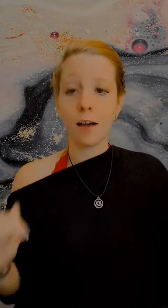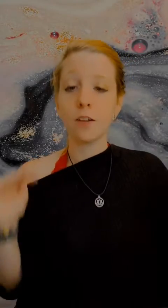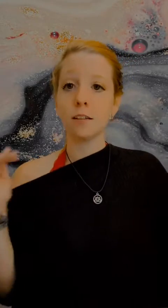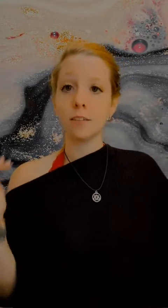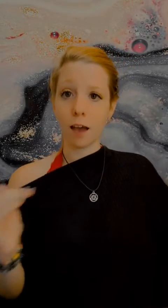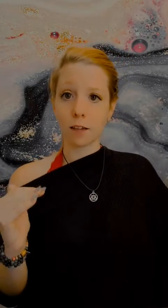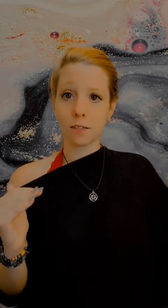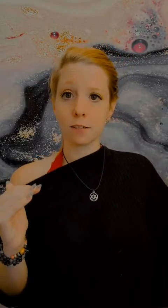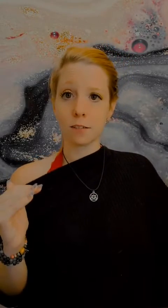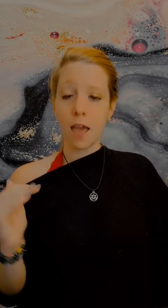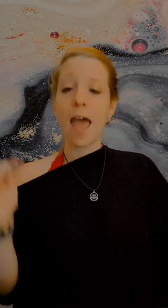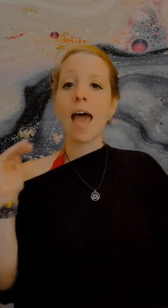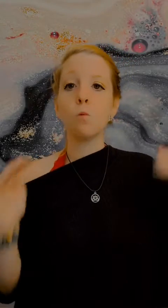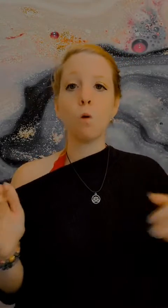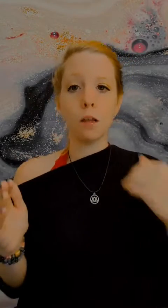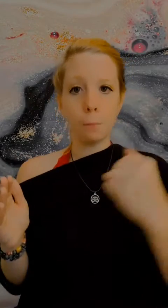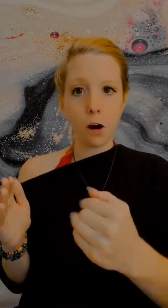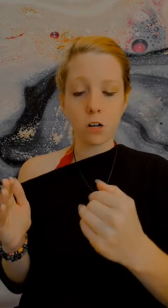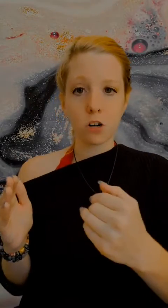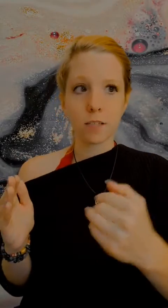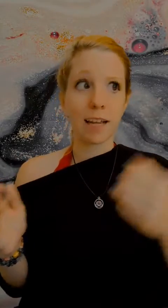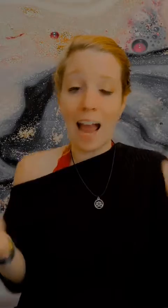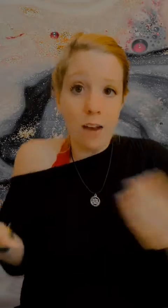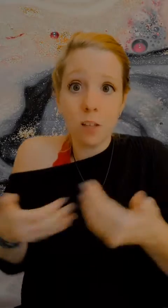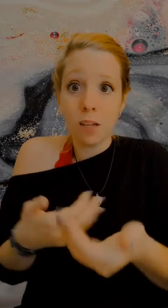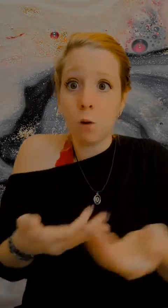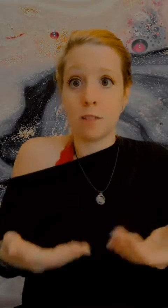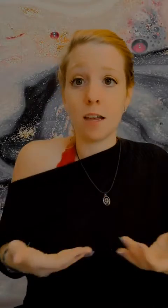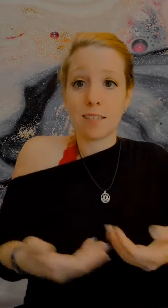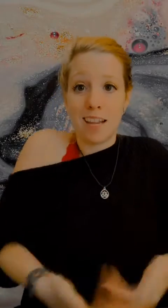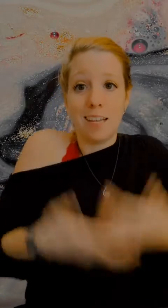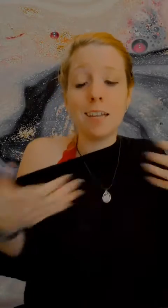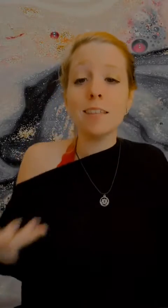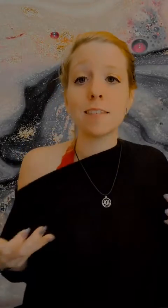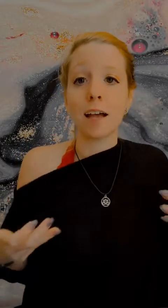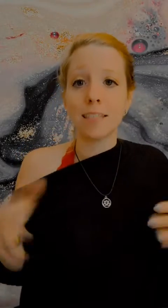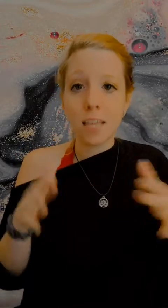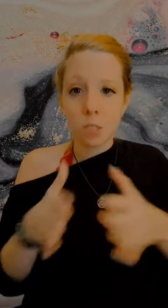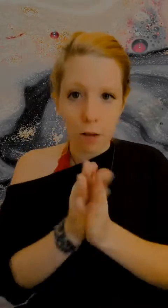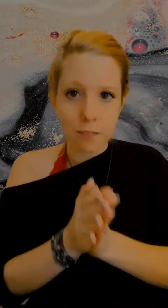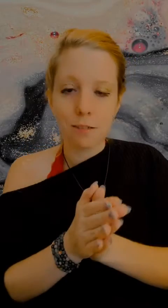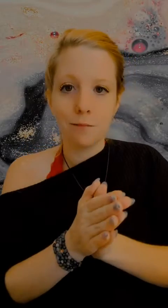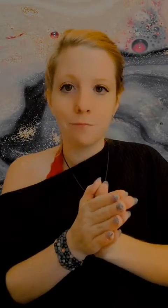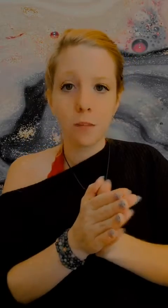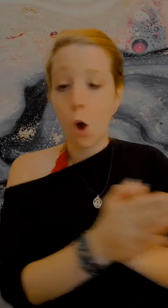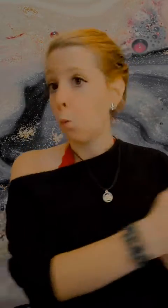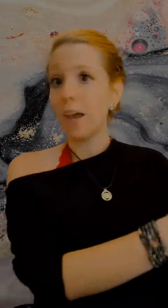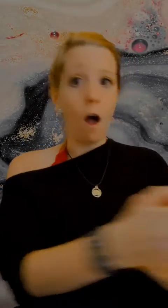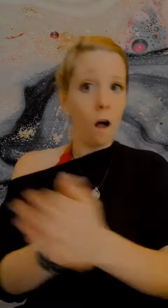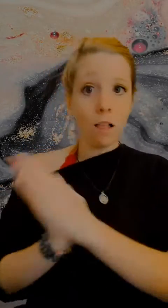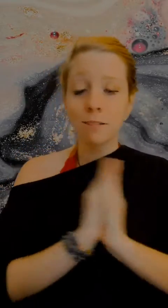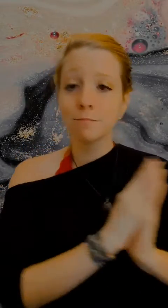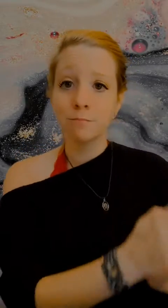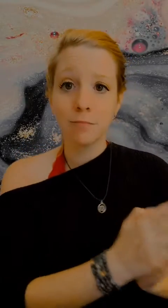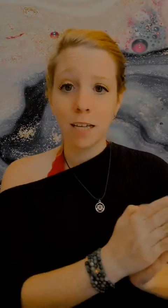having sex. And one partner is like, I really want sex. I need sex. Guess what? We all